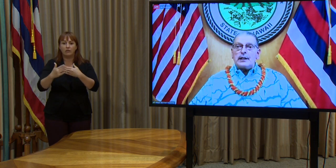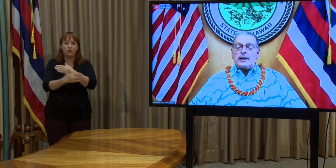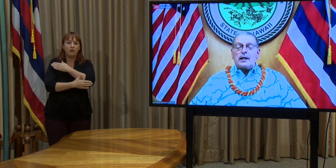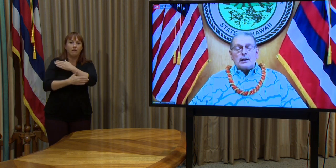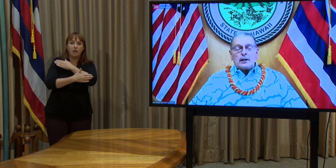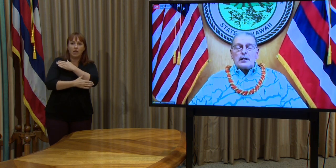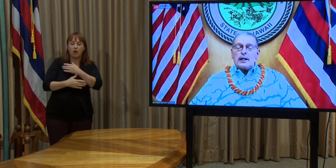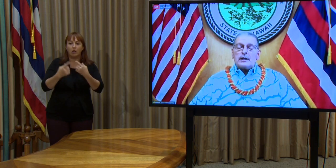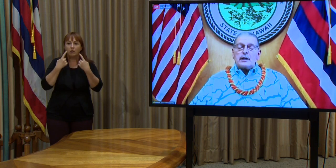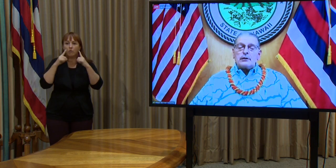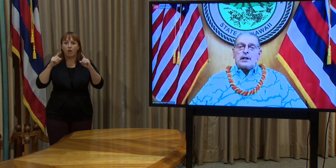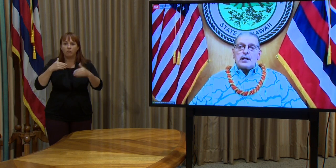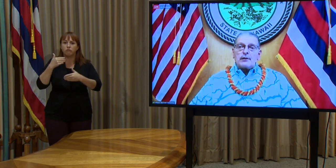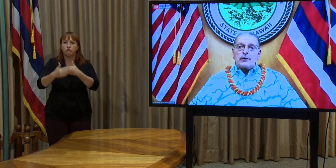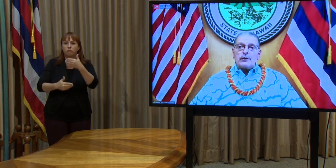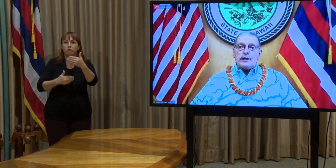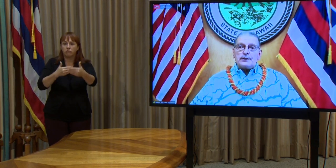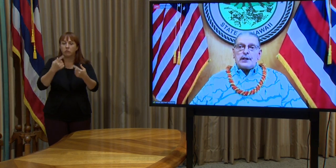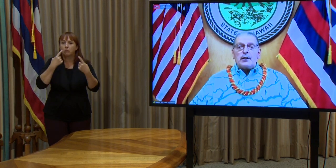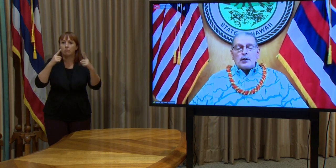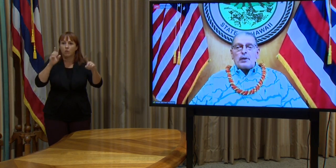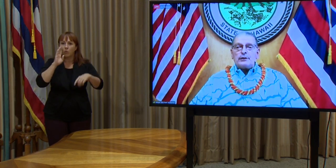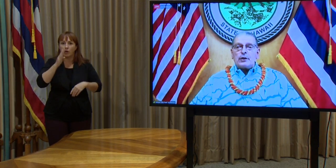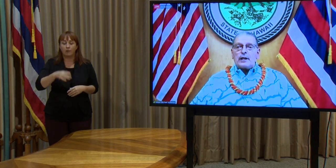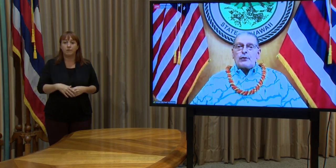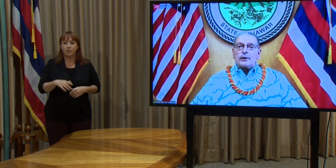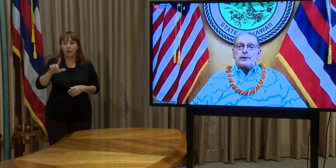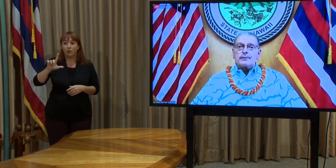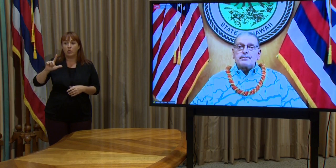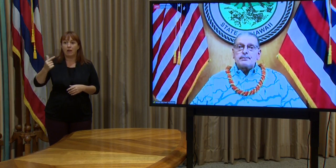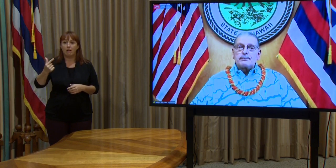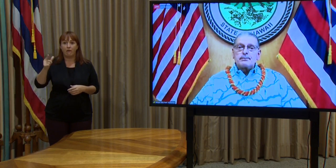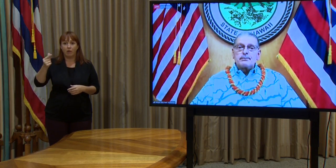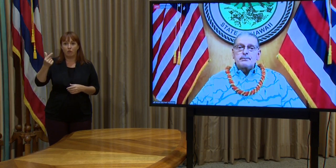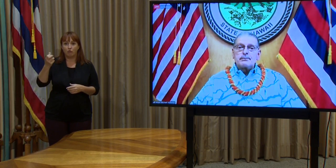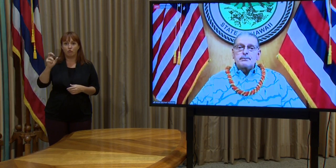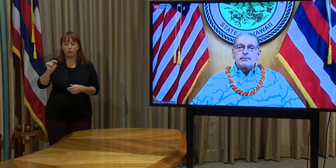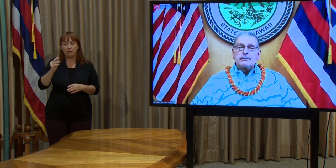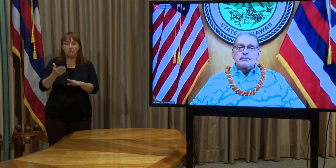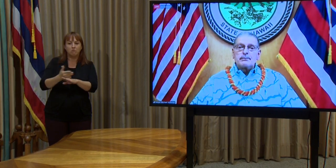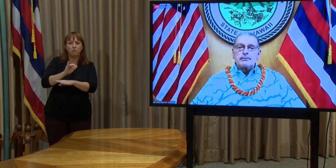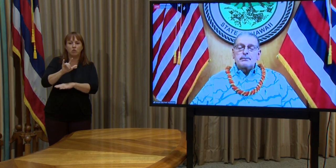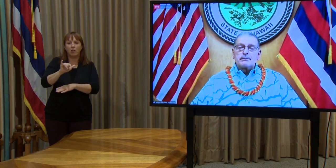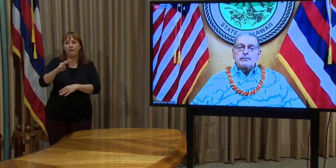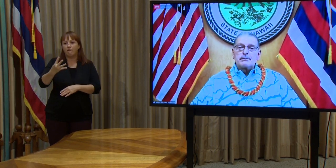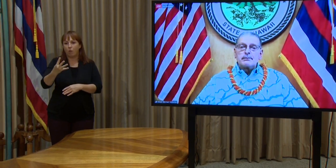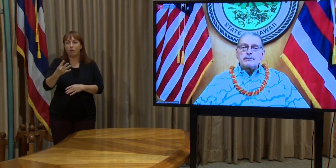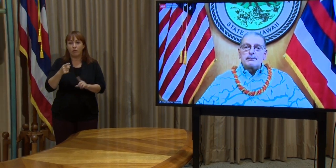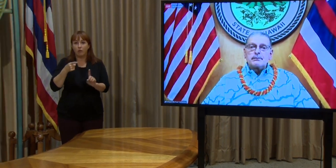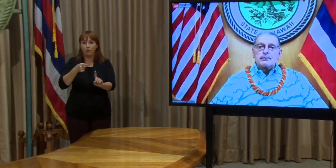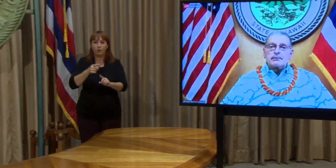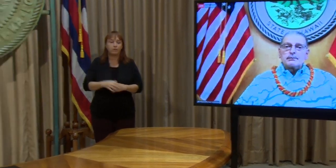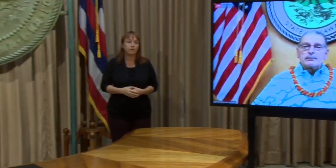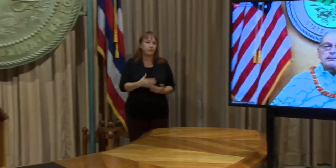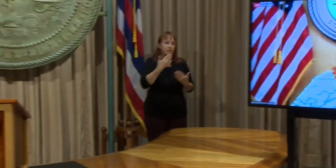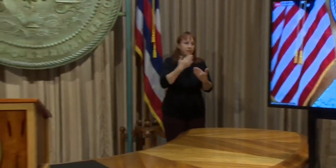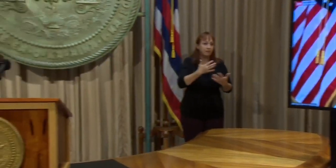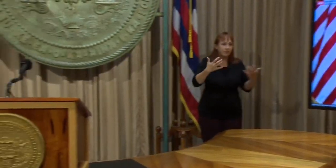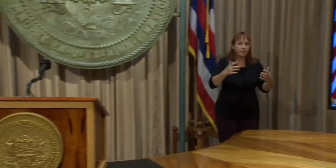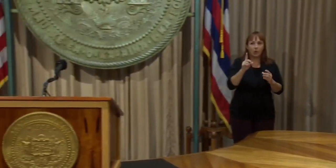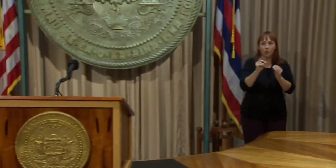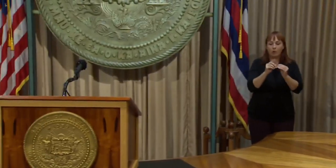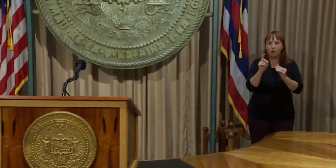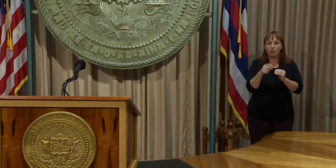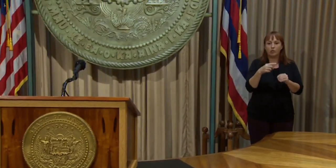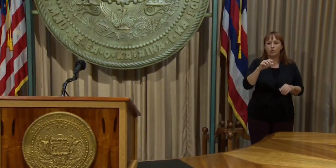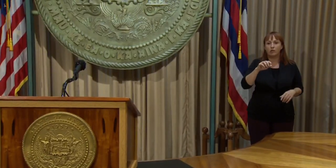to get that done, like Lieutenant Governor Green said by July 4th. All right, thank you very much, Mayor, and we have another